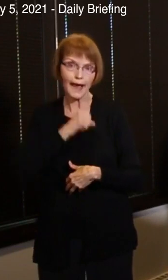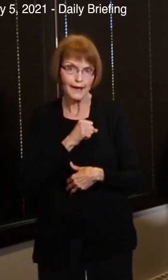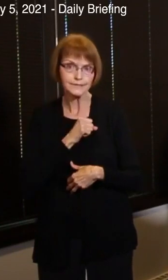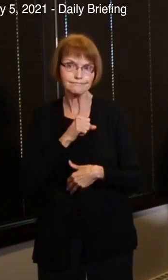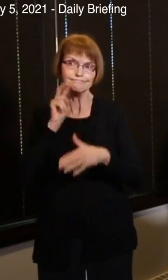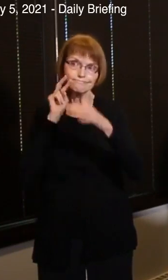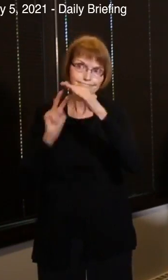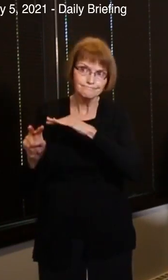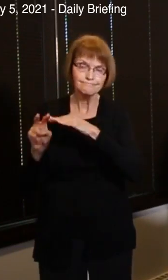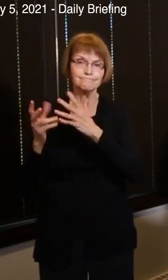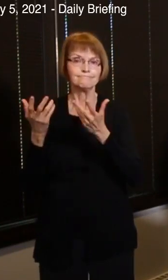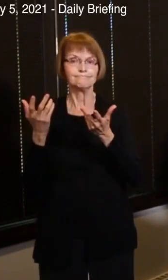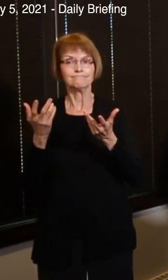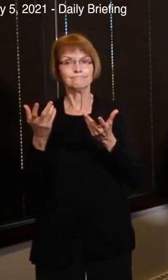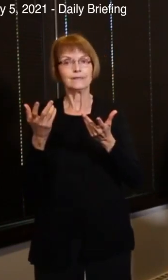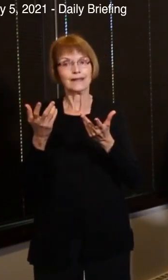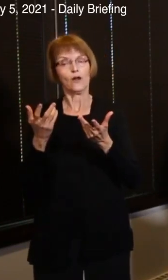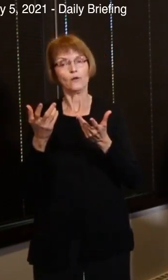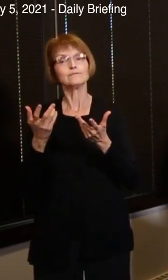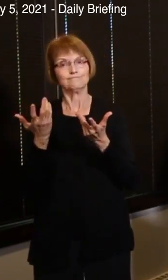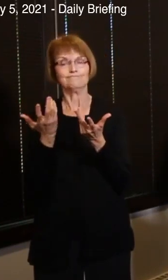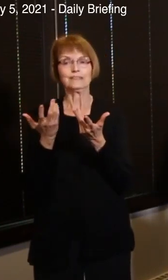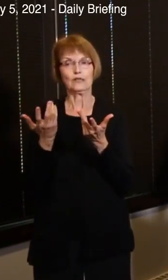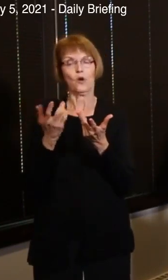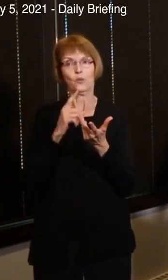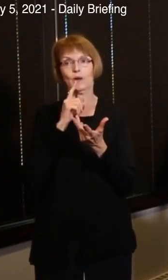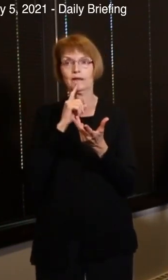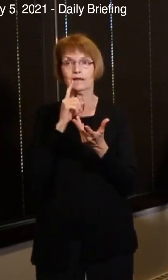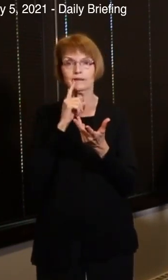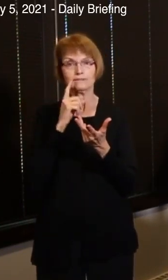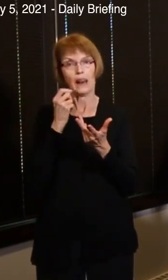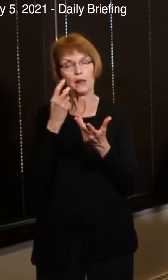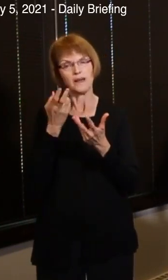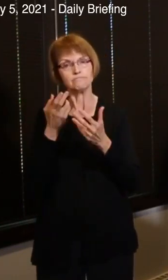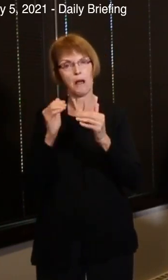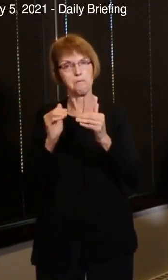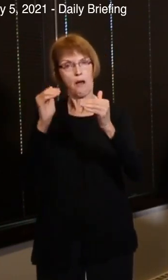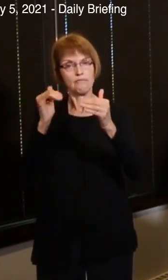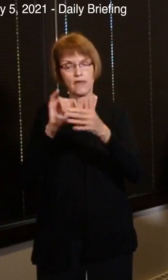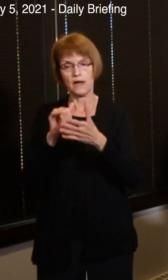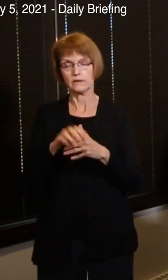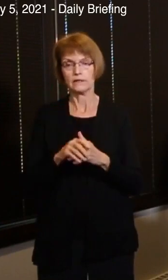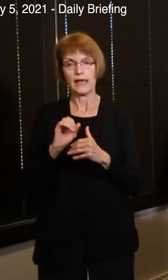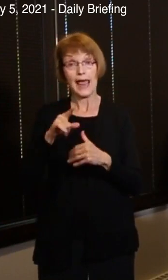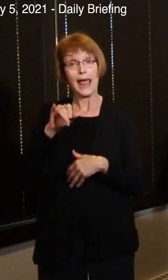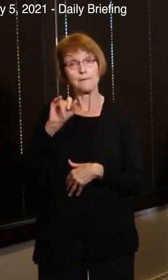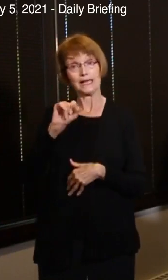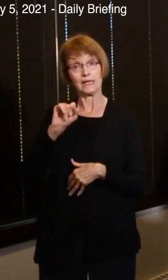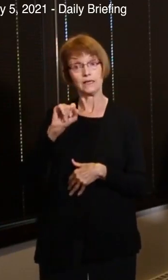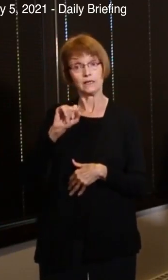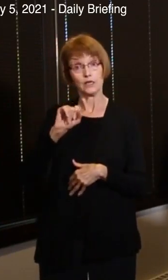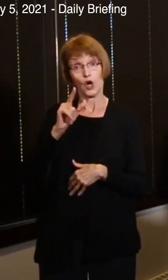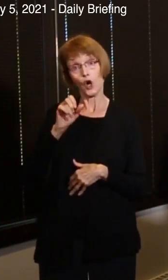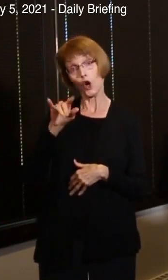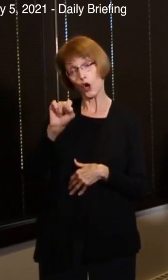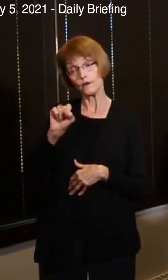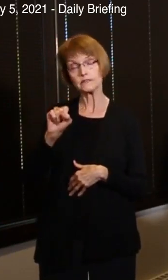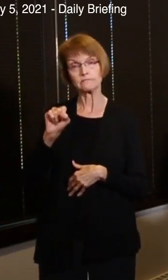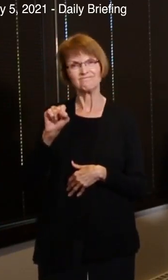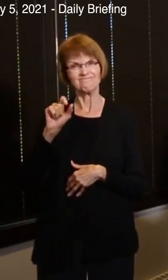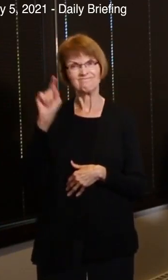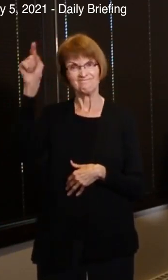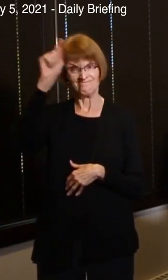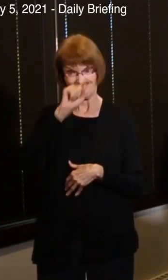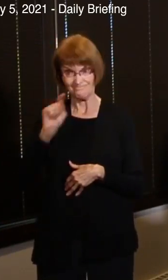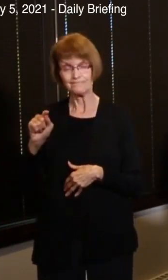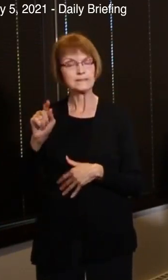really above our best guess. Looking at our epi curves across the metropolitan area, really not a whole lot of